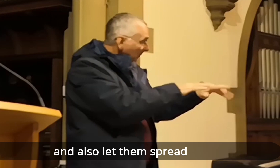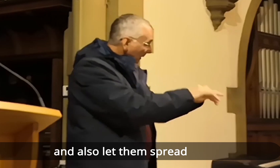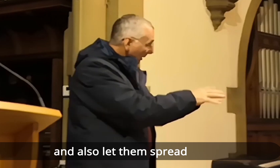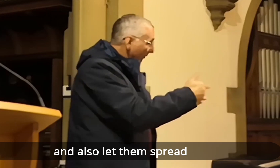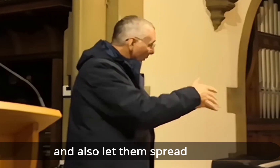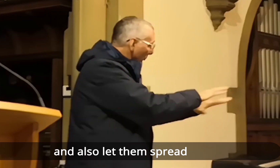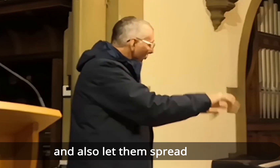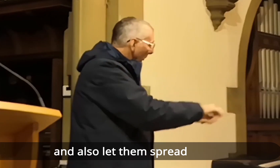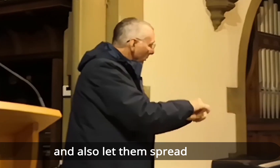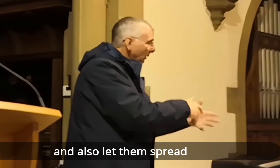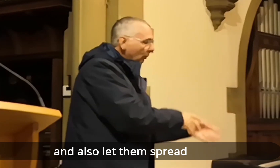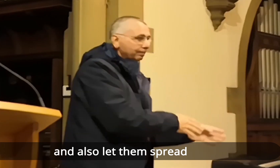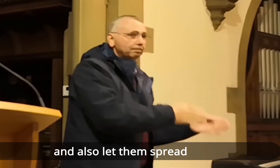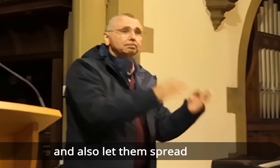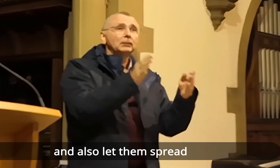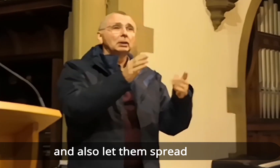And also,